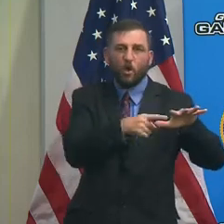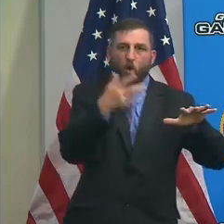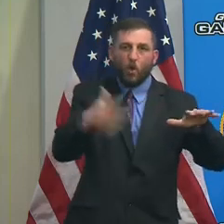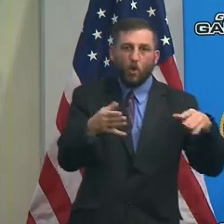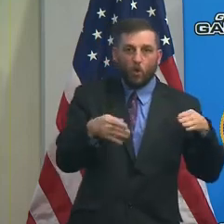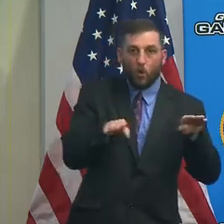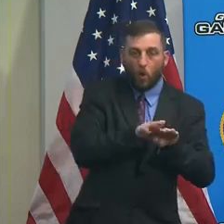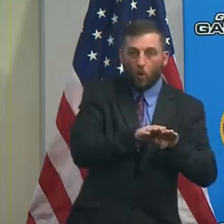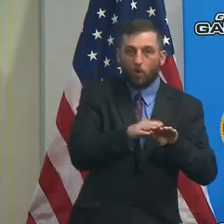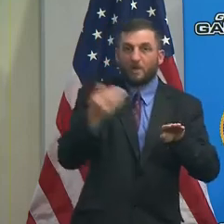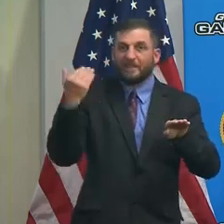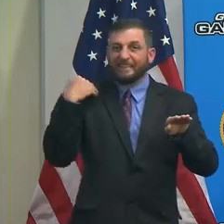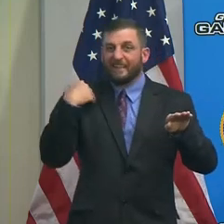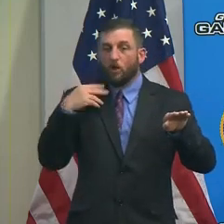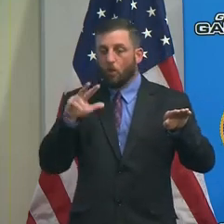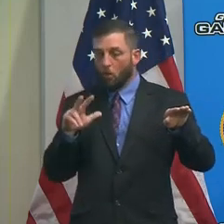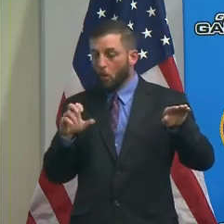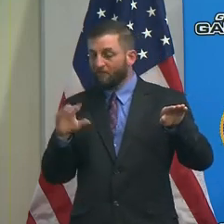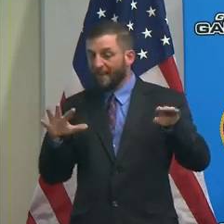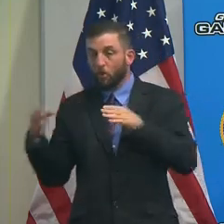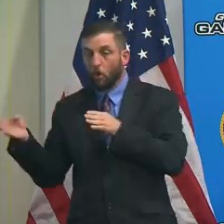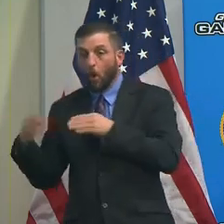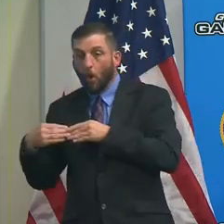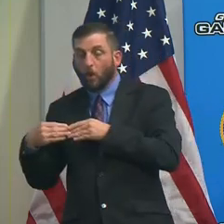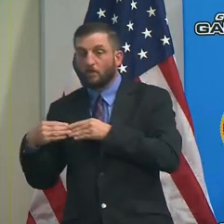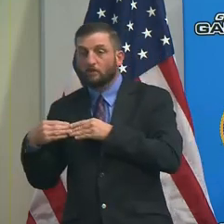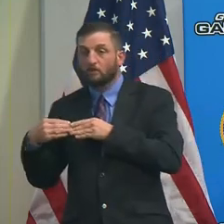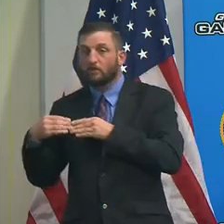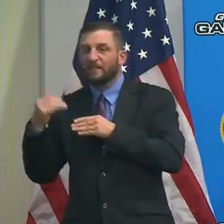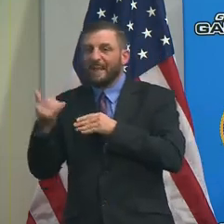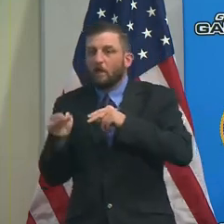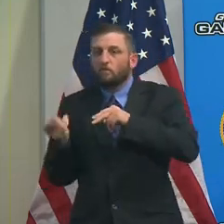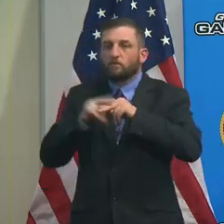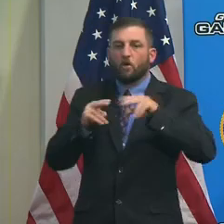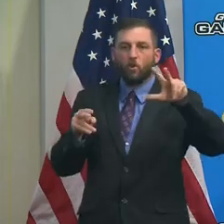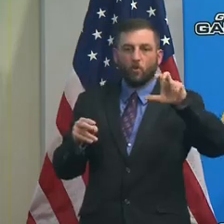from 305 that were closed yesterday.